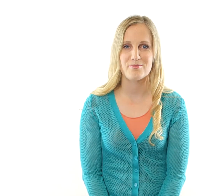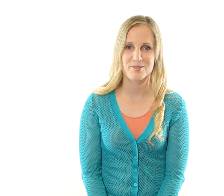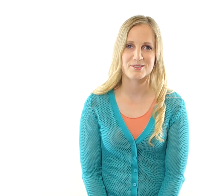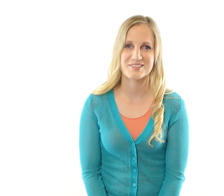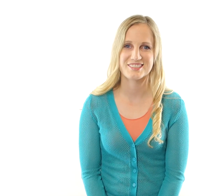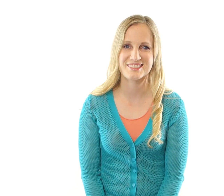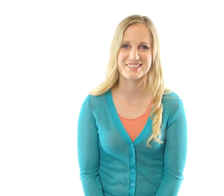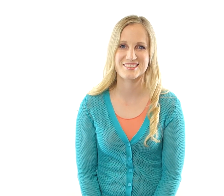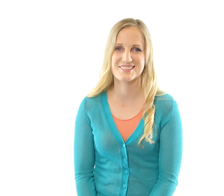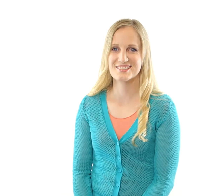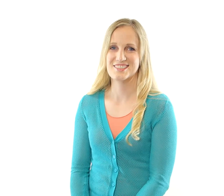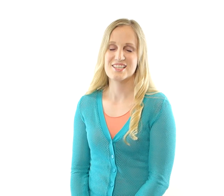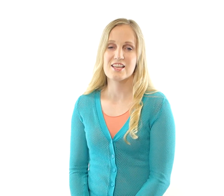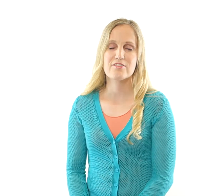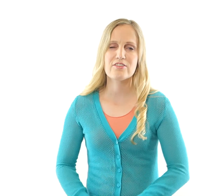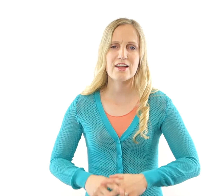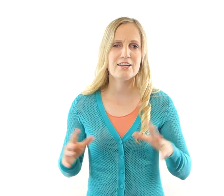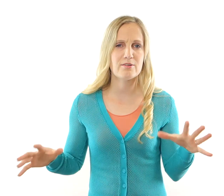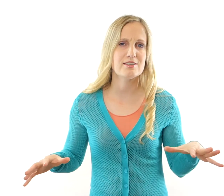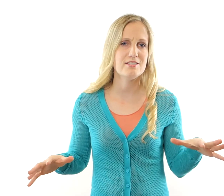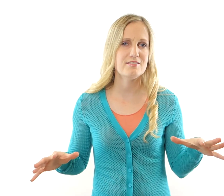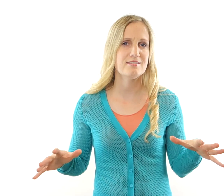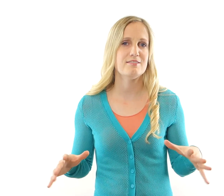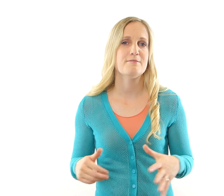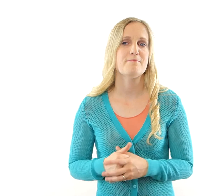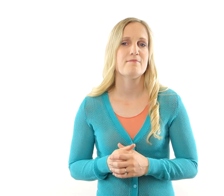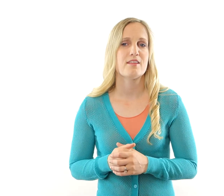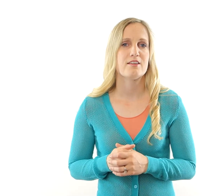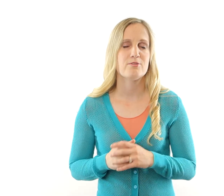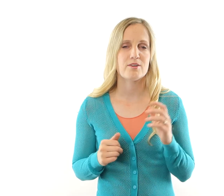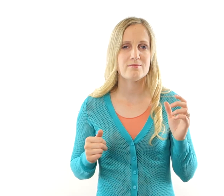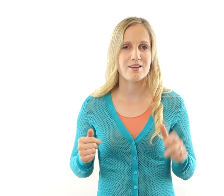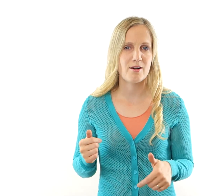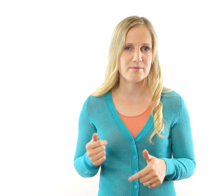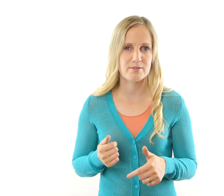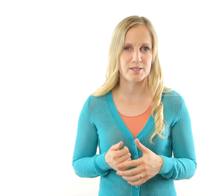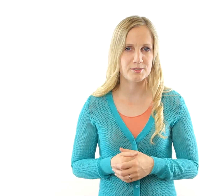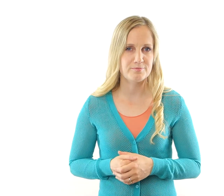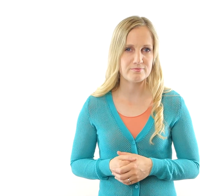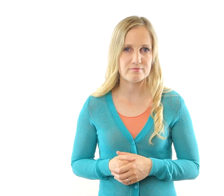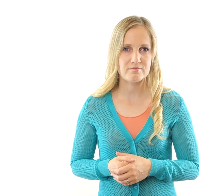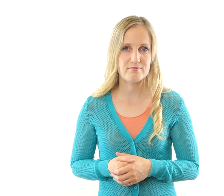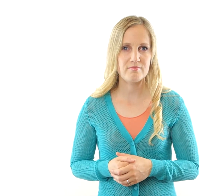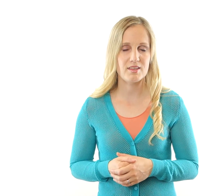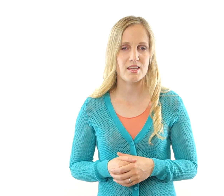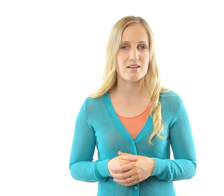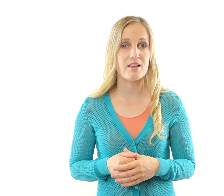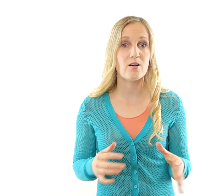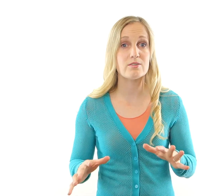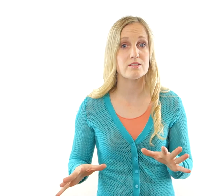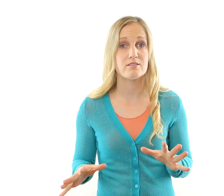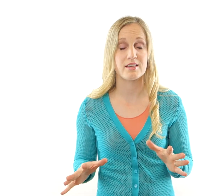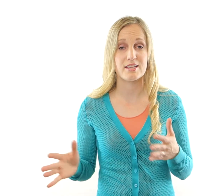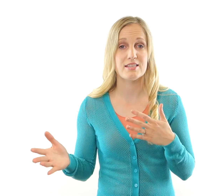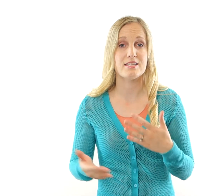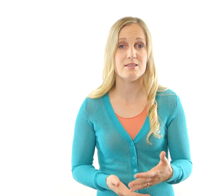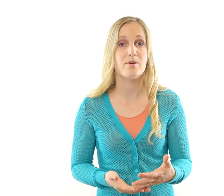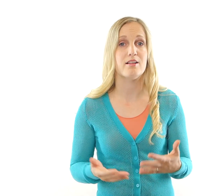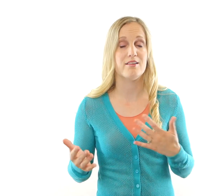helpful. If you have any questions, you're welcome to comment below. And I always, I get an email every